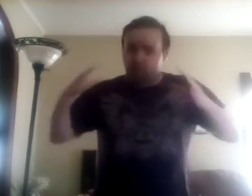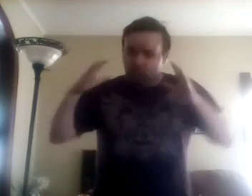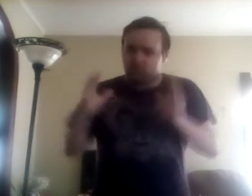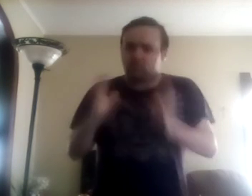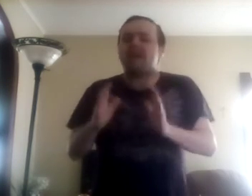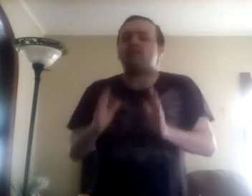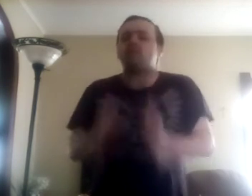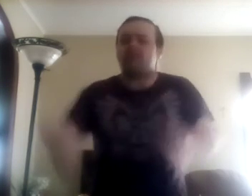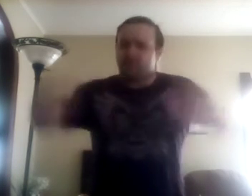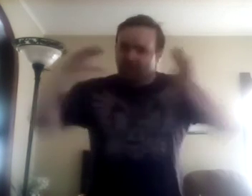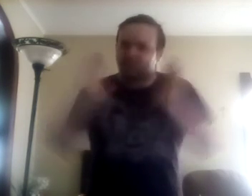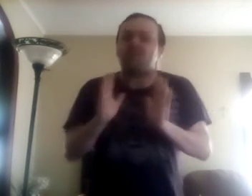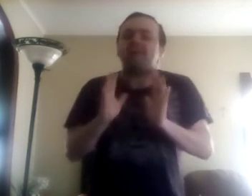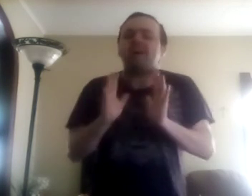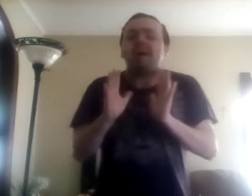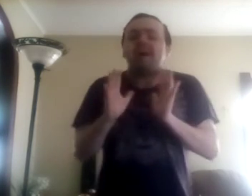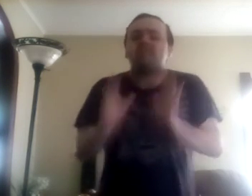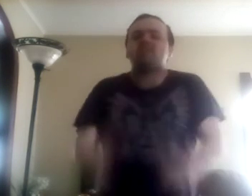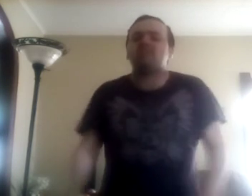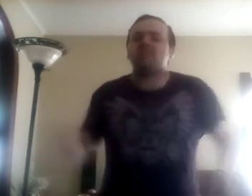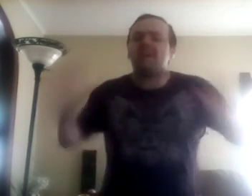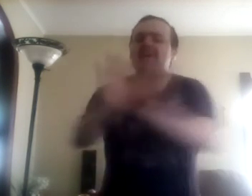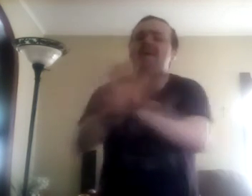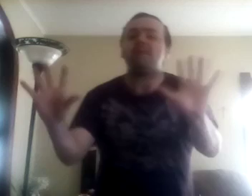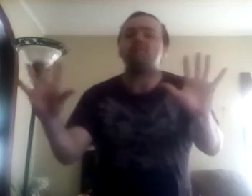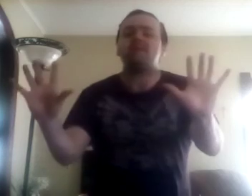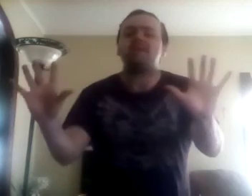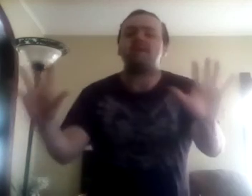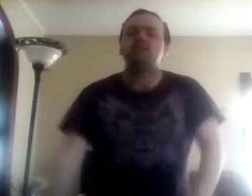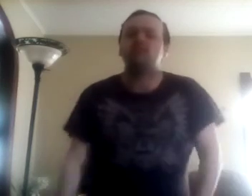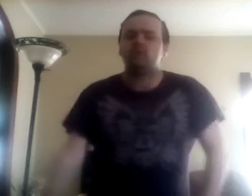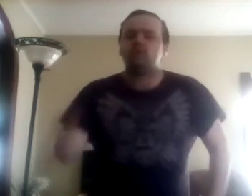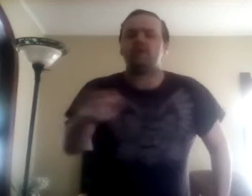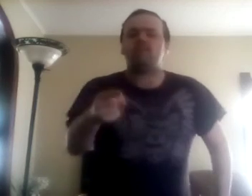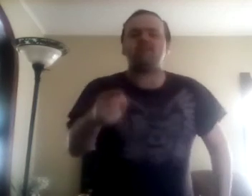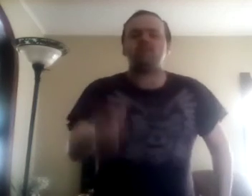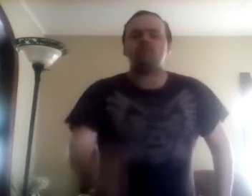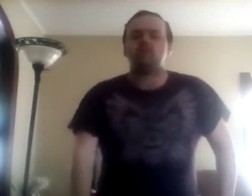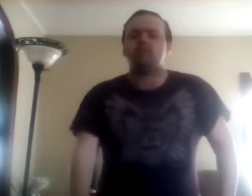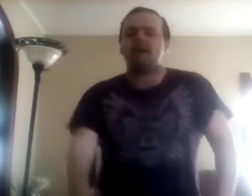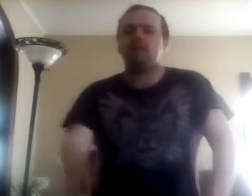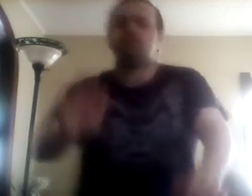to die of fun. Fun can be. Thank you. Goodbye.